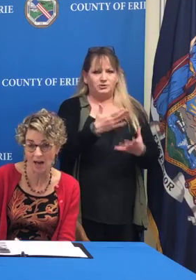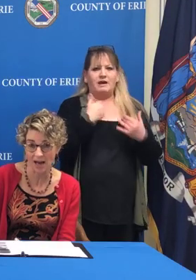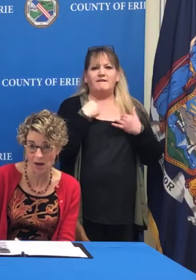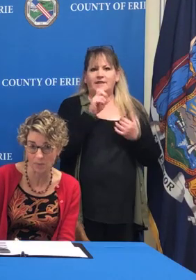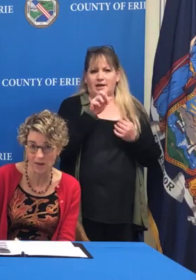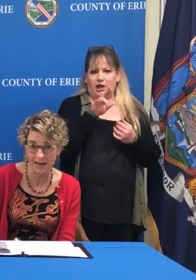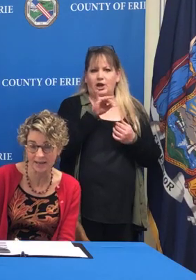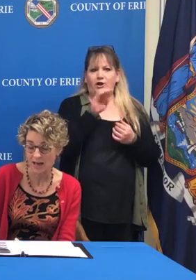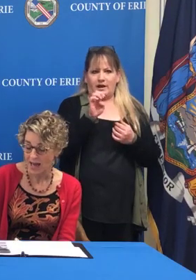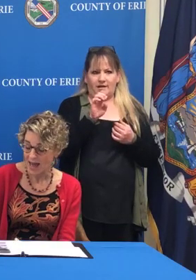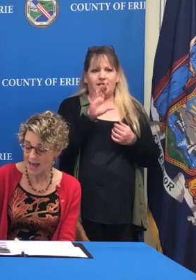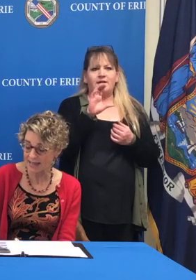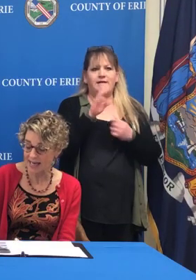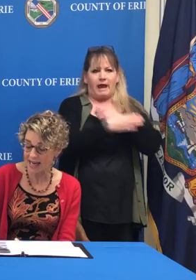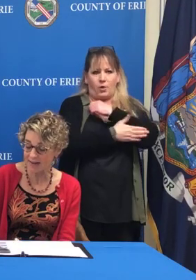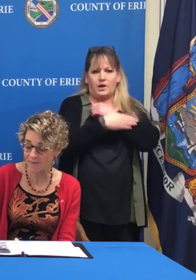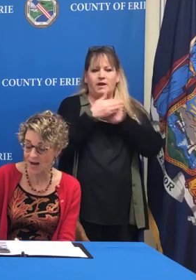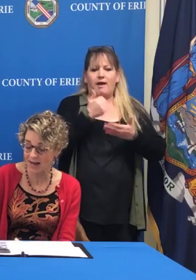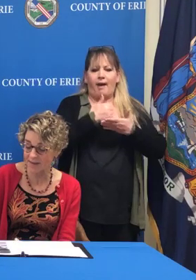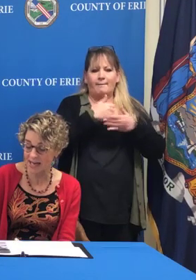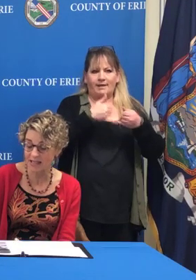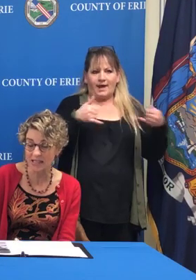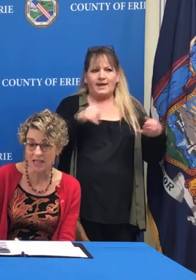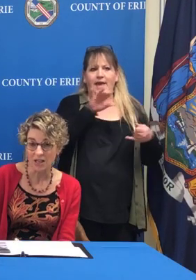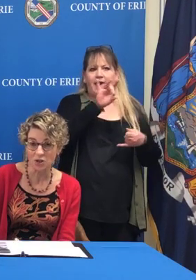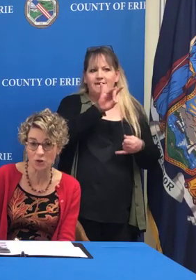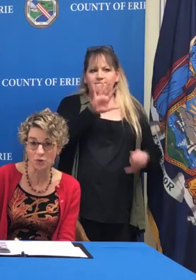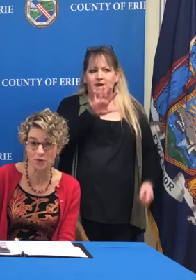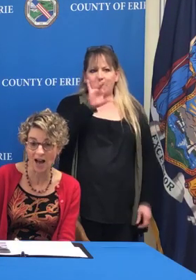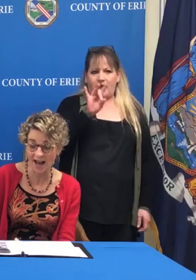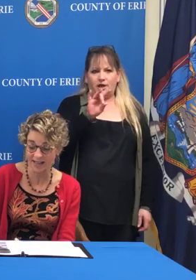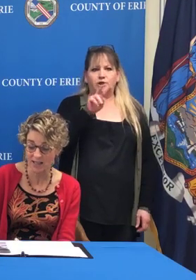County helpline at